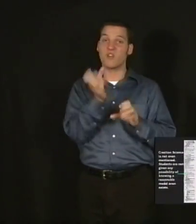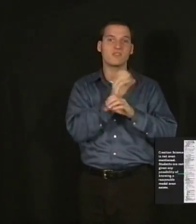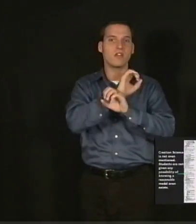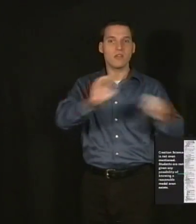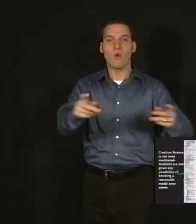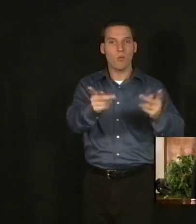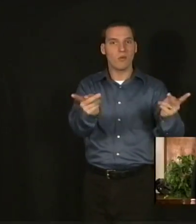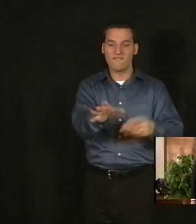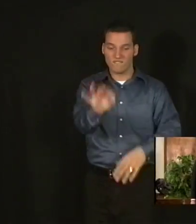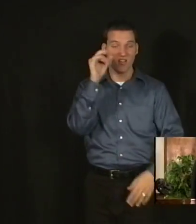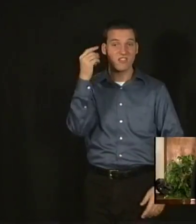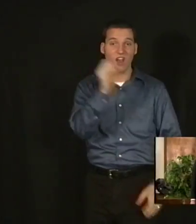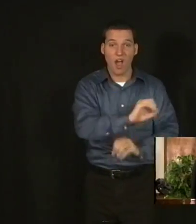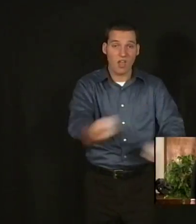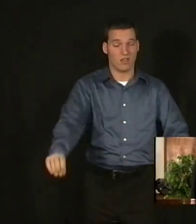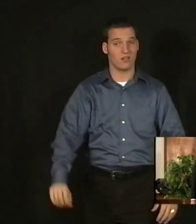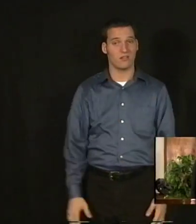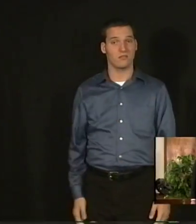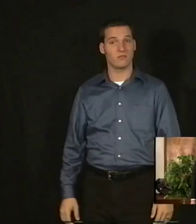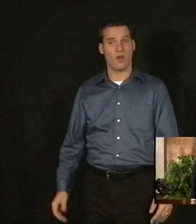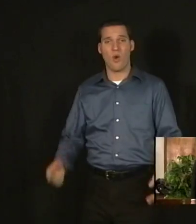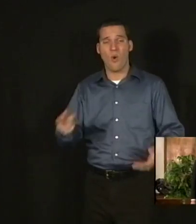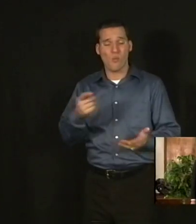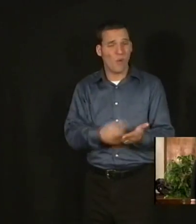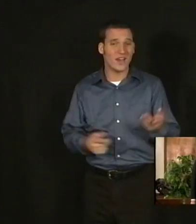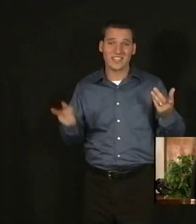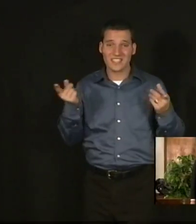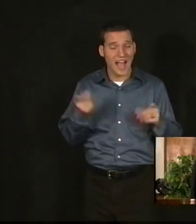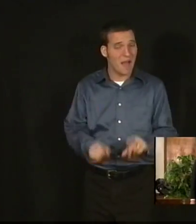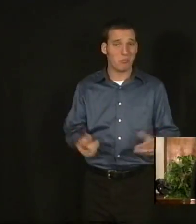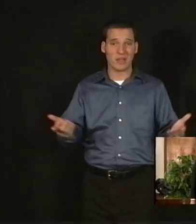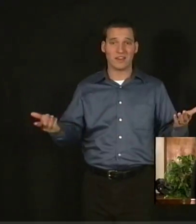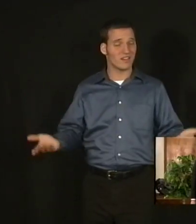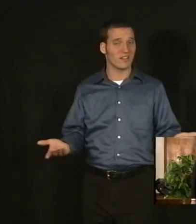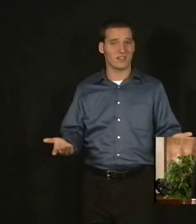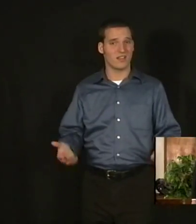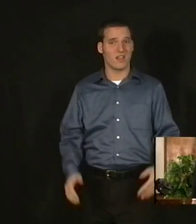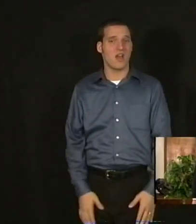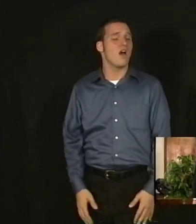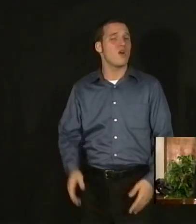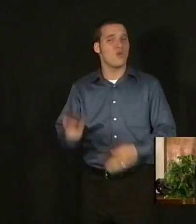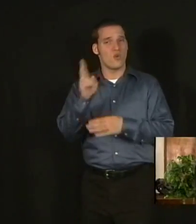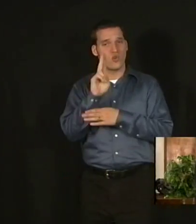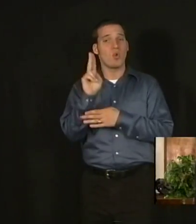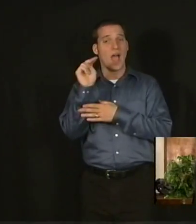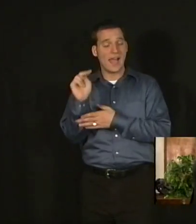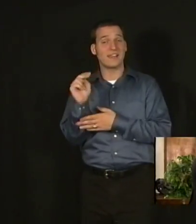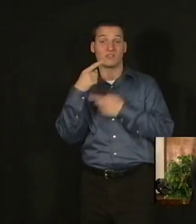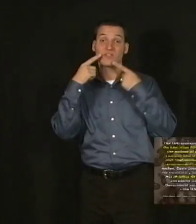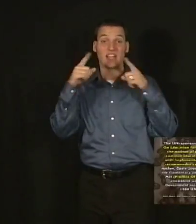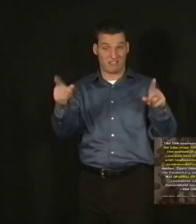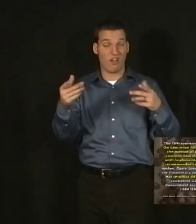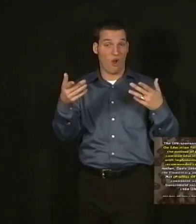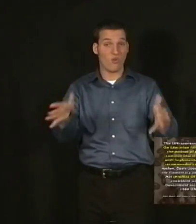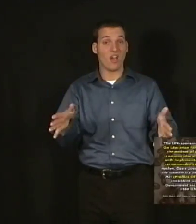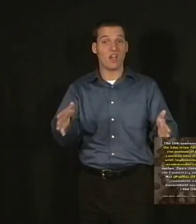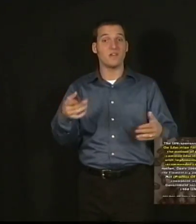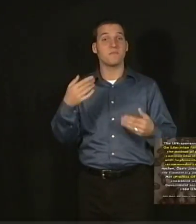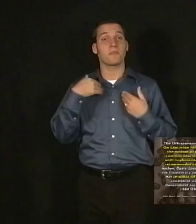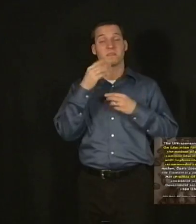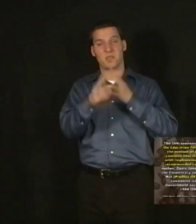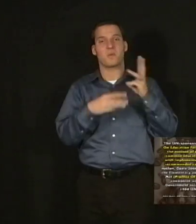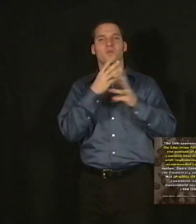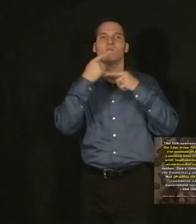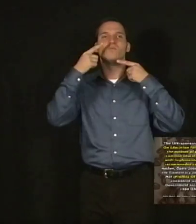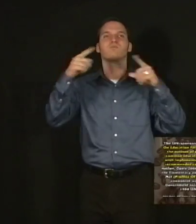book. Not one. What has happened, folks? The United Nations has already declared They had a